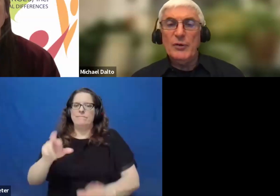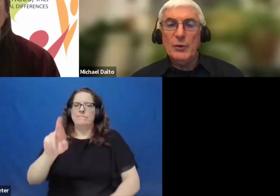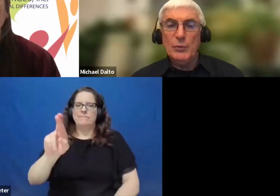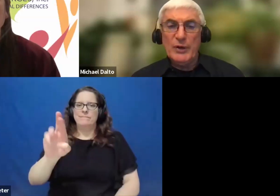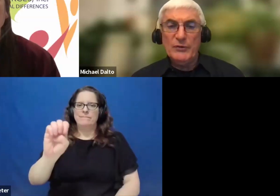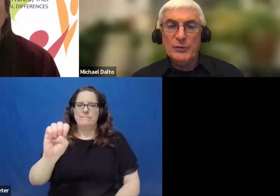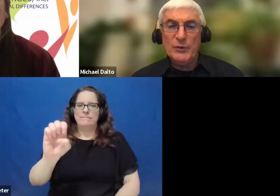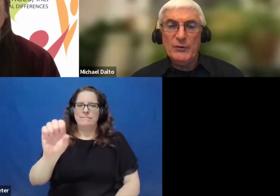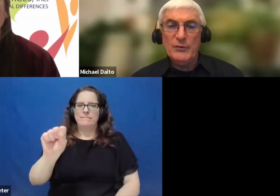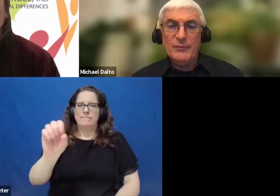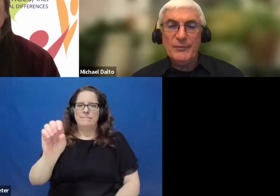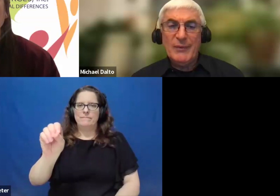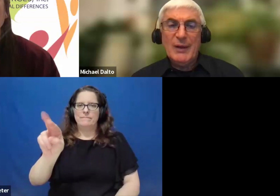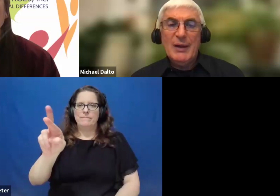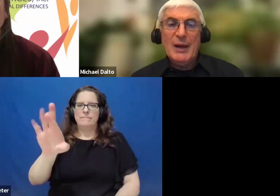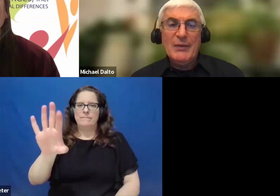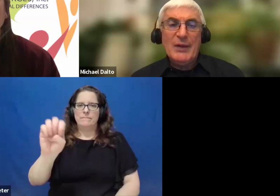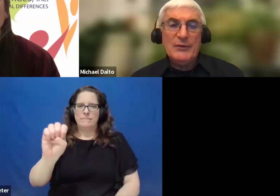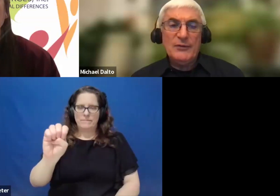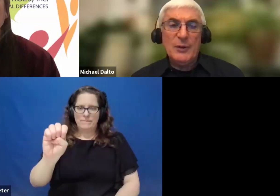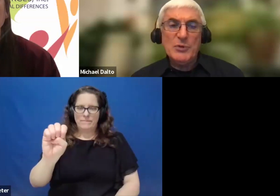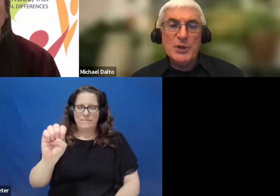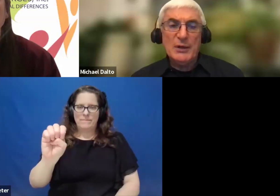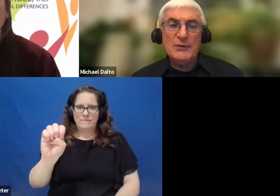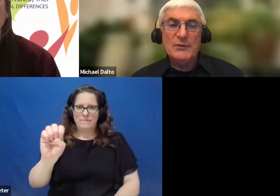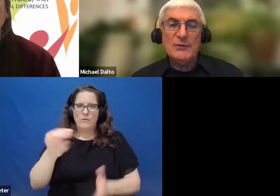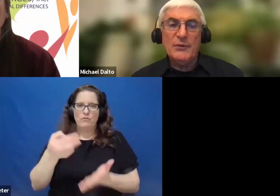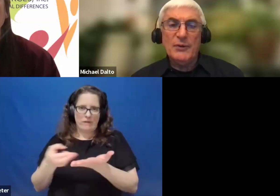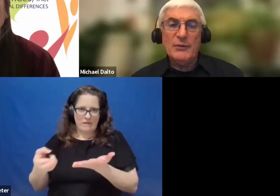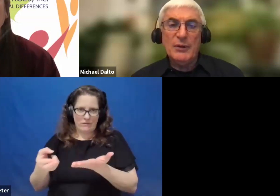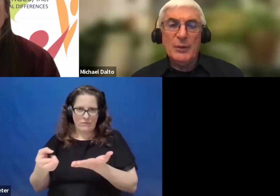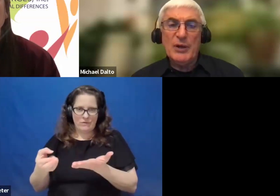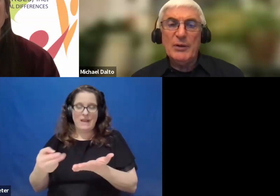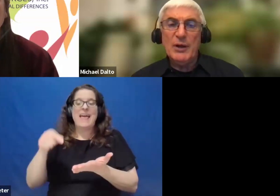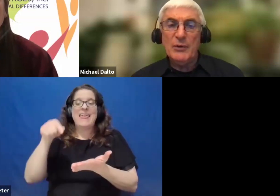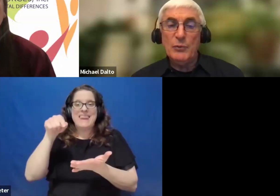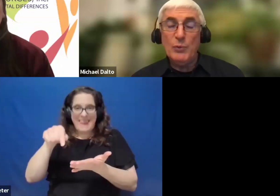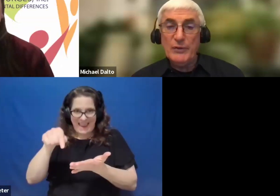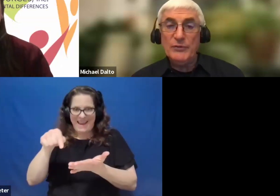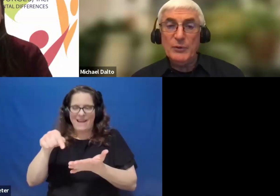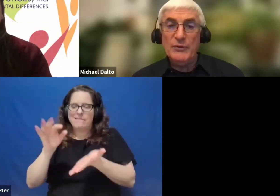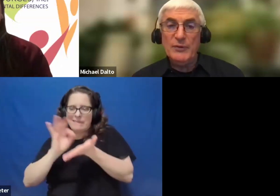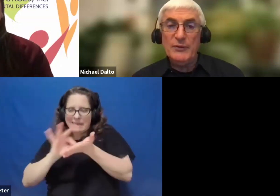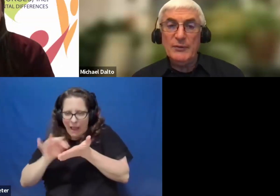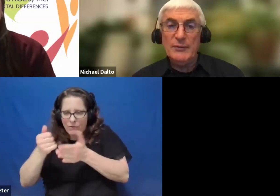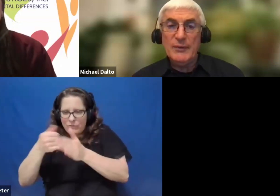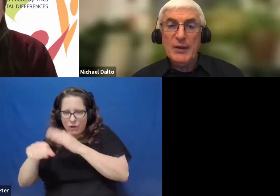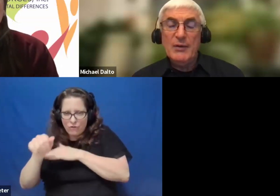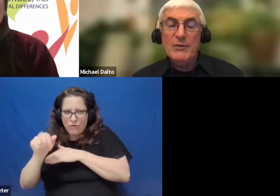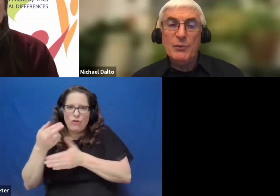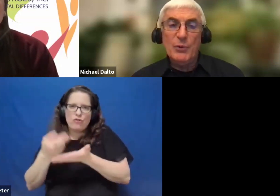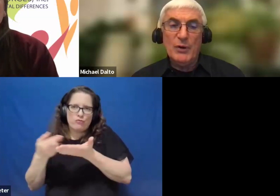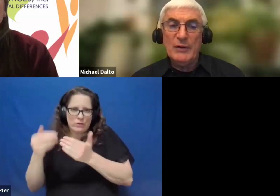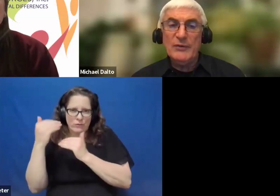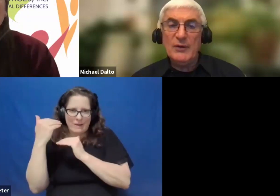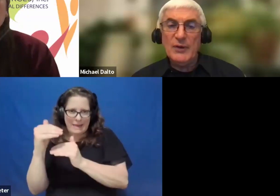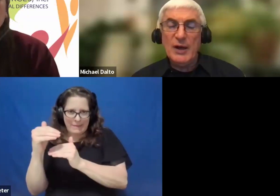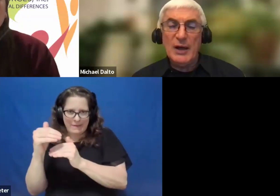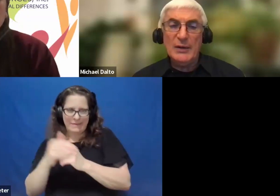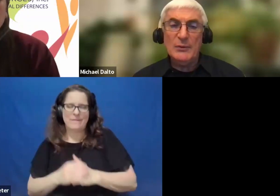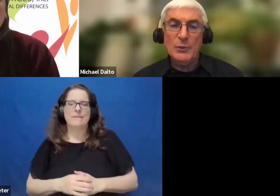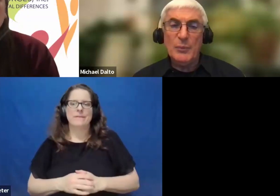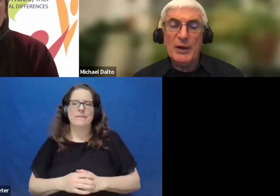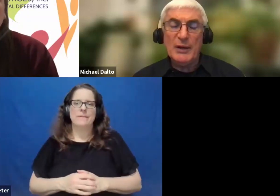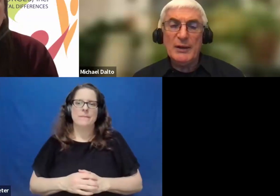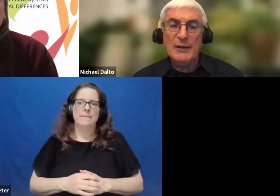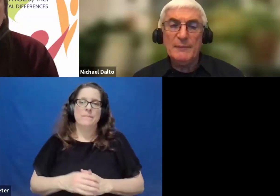becomes a resource, and that's subject to the limit on resources for